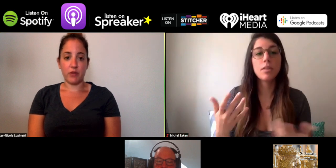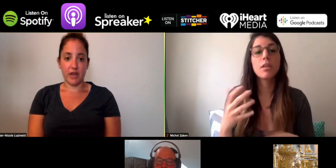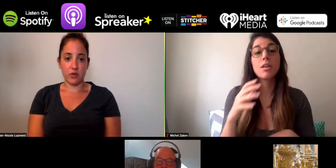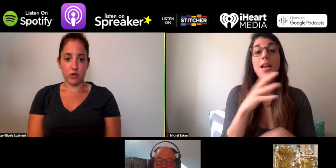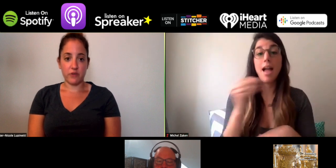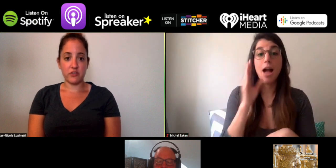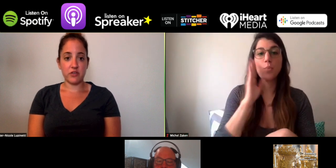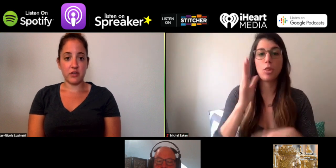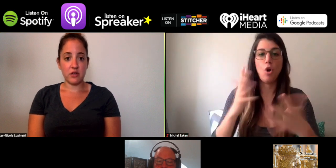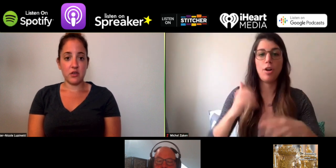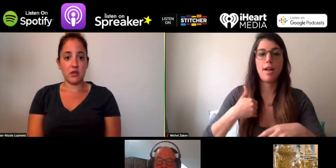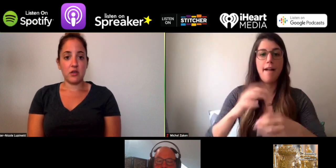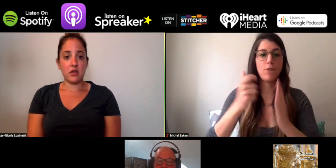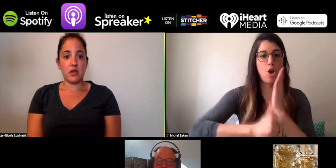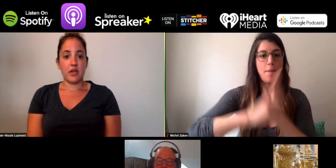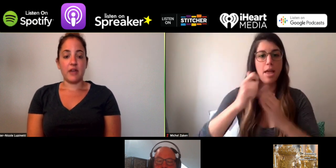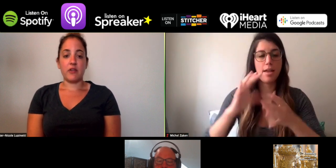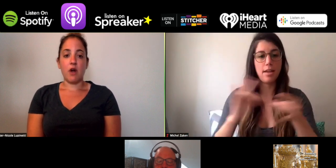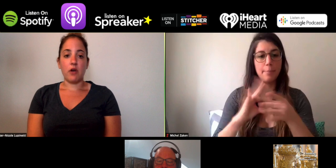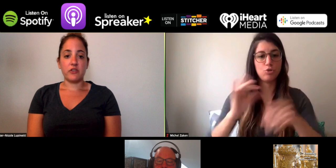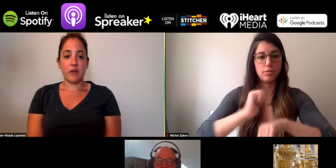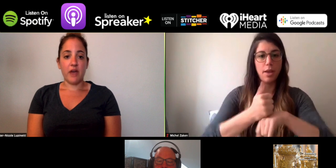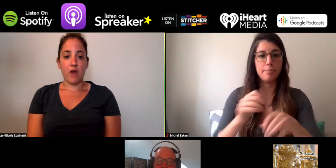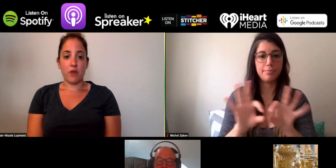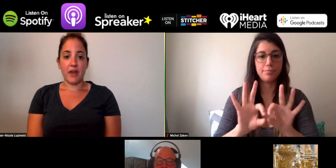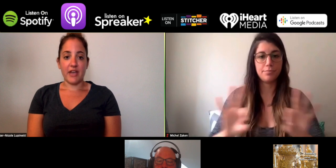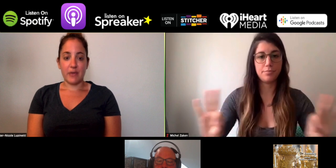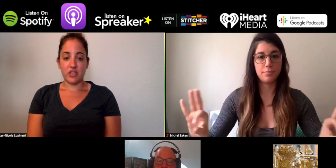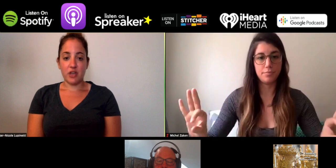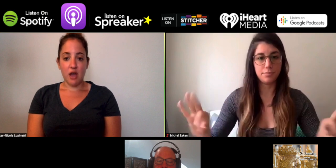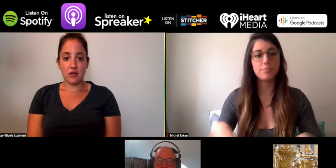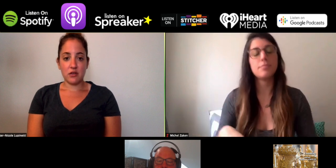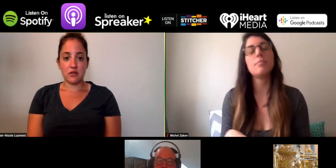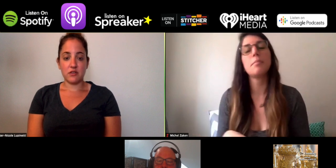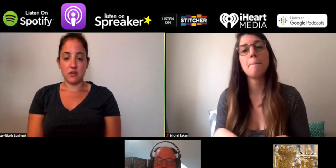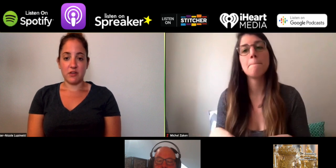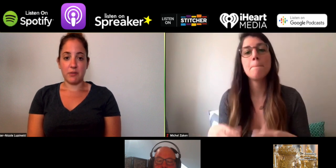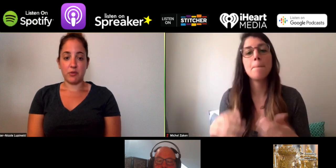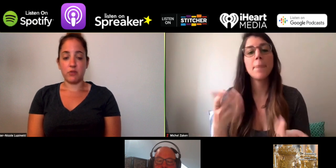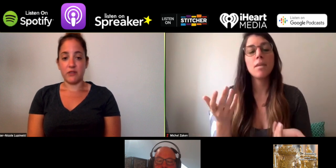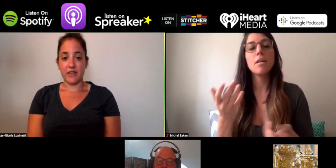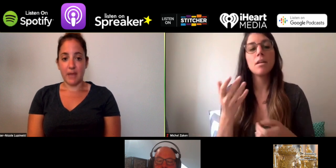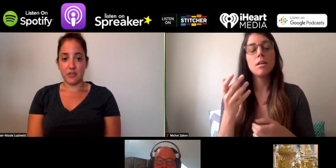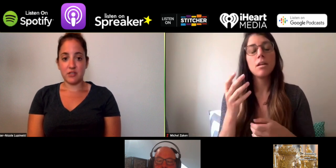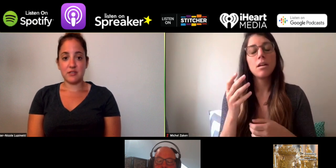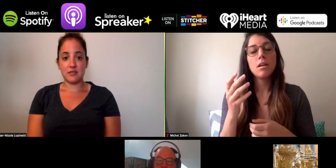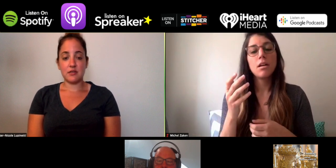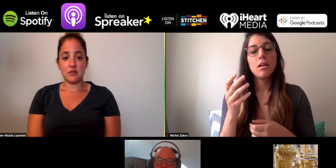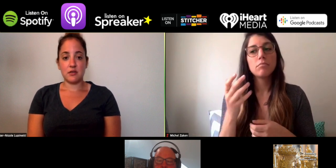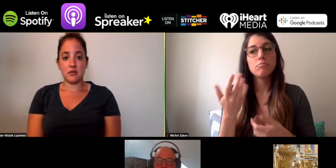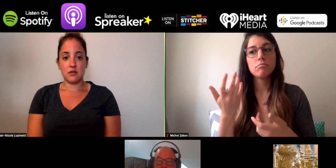bottom right-hand corner of the screen. And they'll also have automatic captioning on, and so deaf people can read the